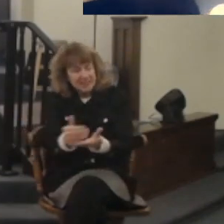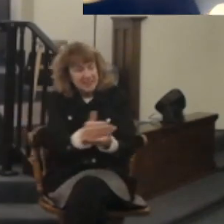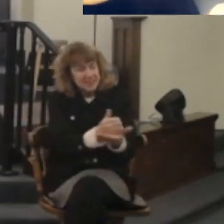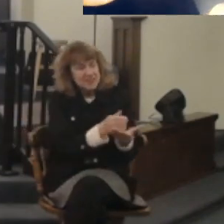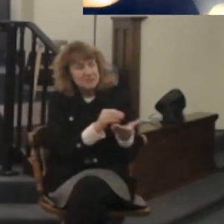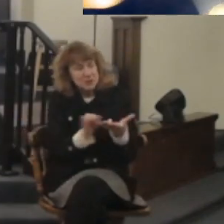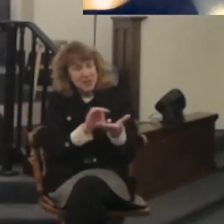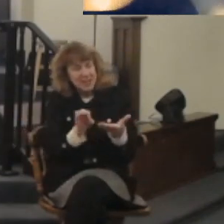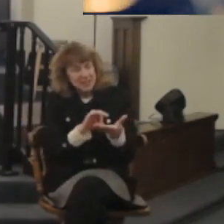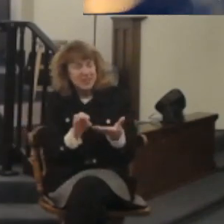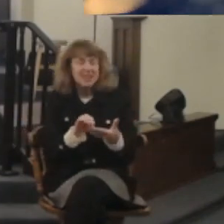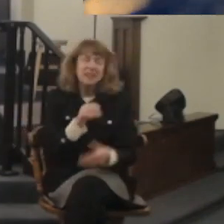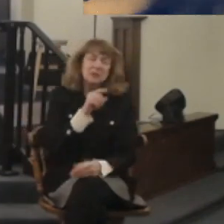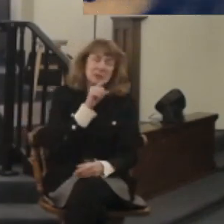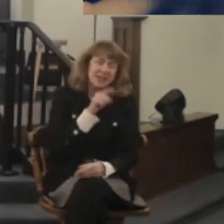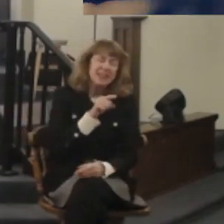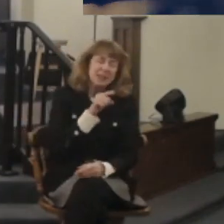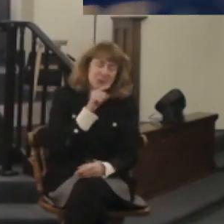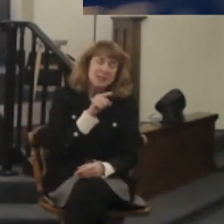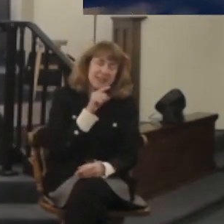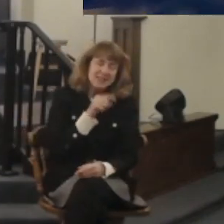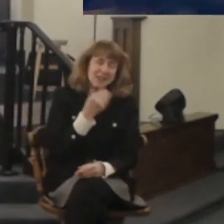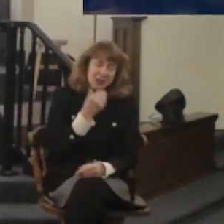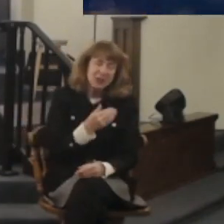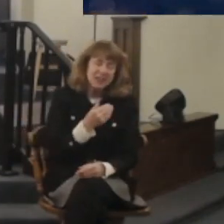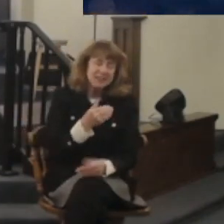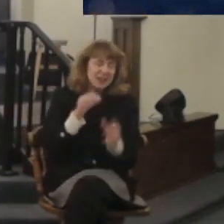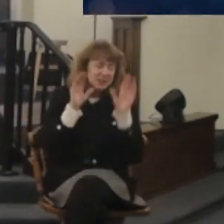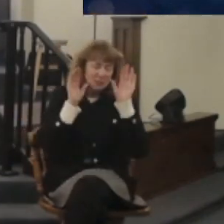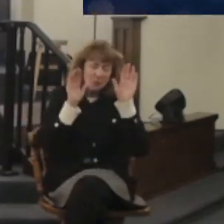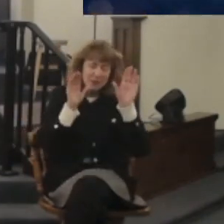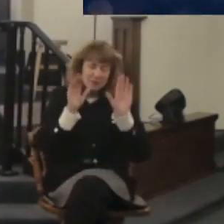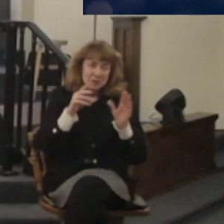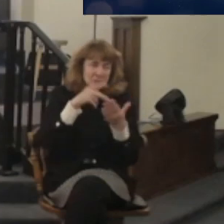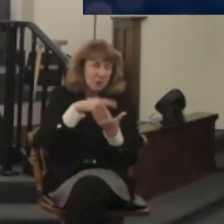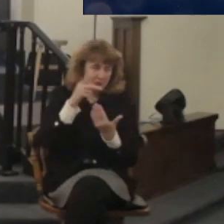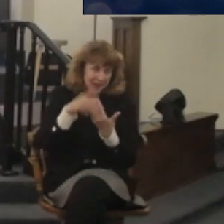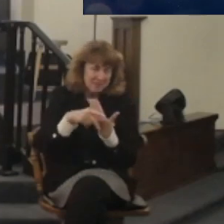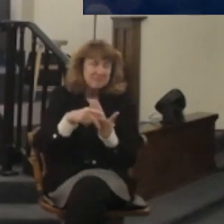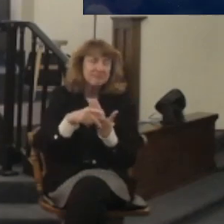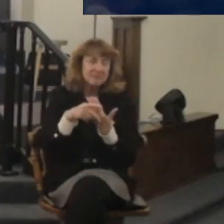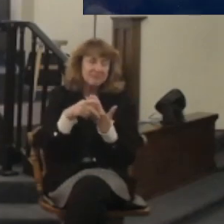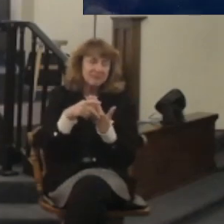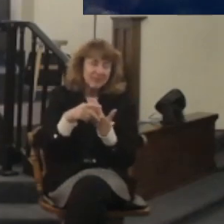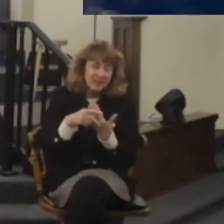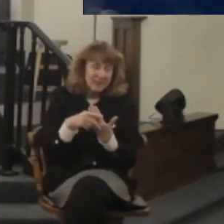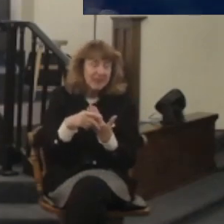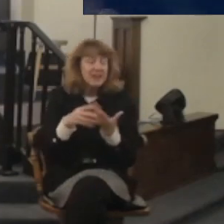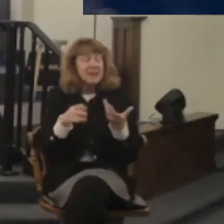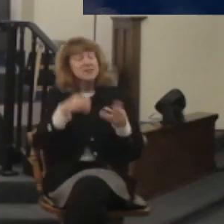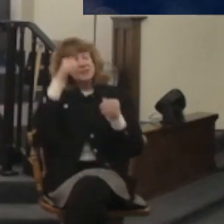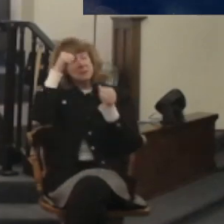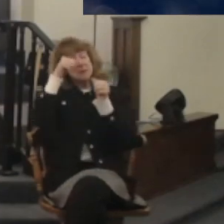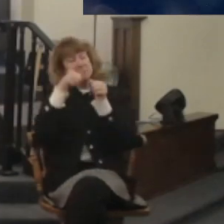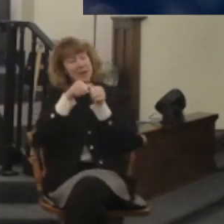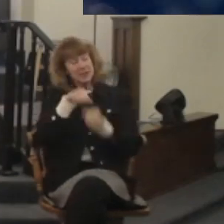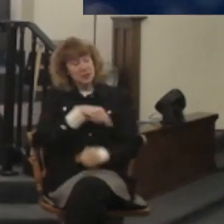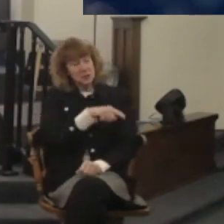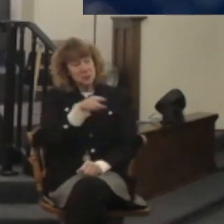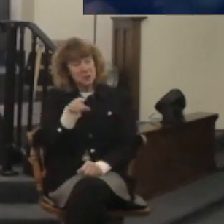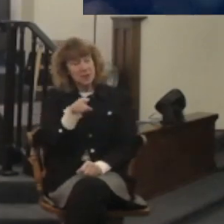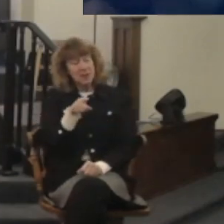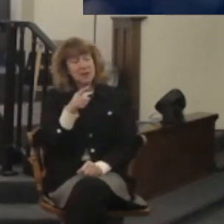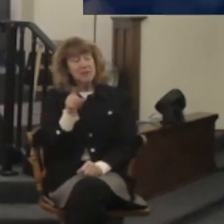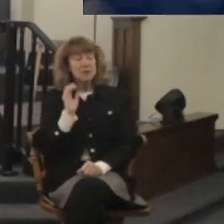It really is a great program that they have. And just some reminders for our